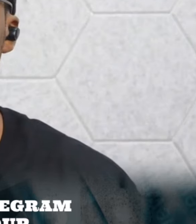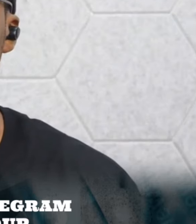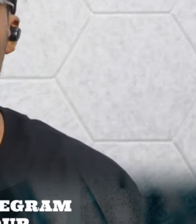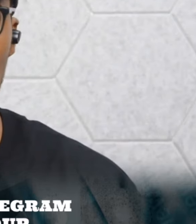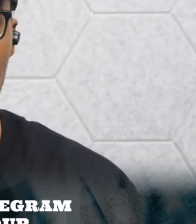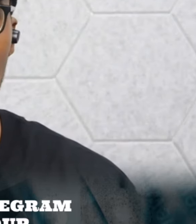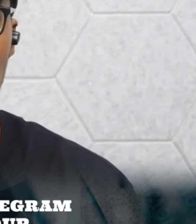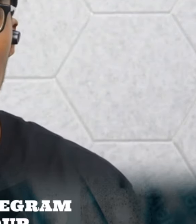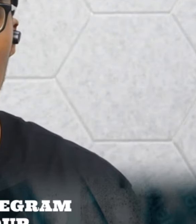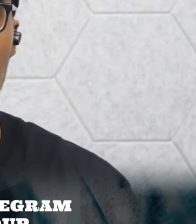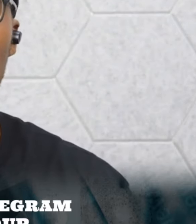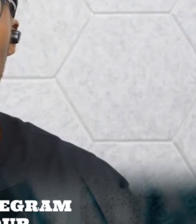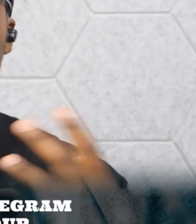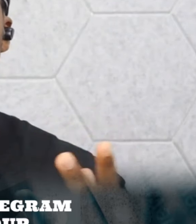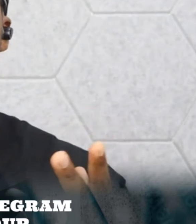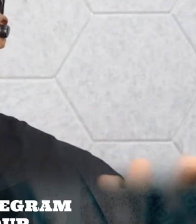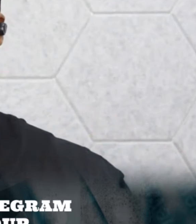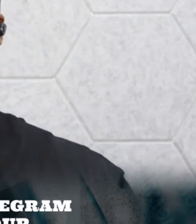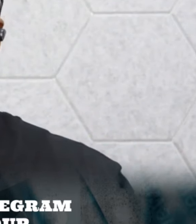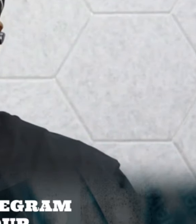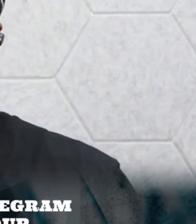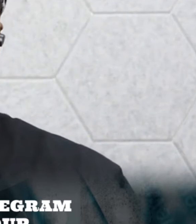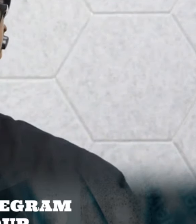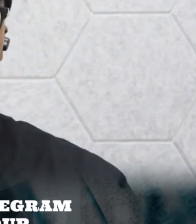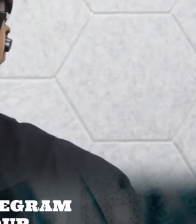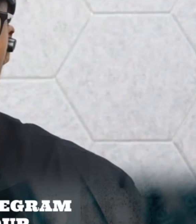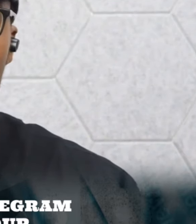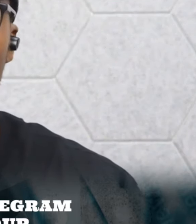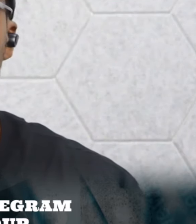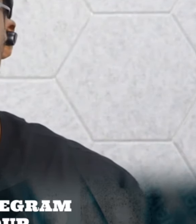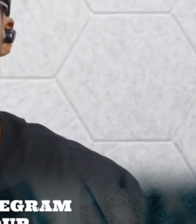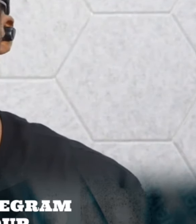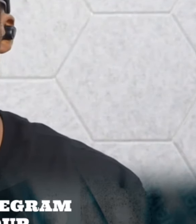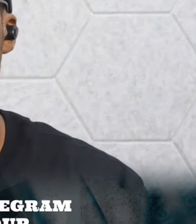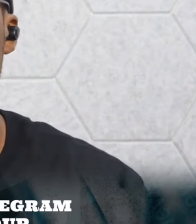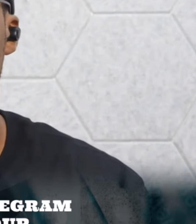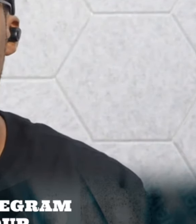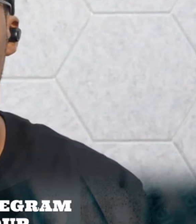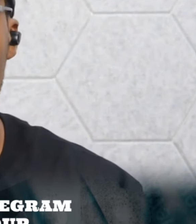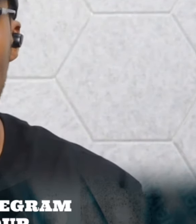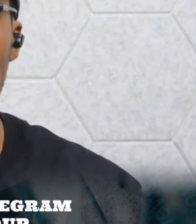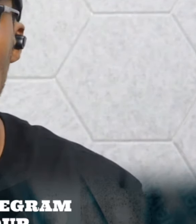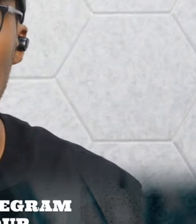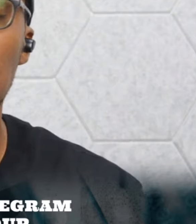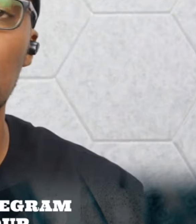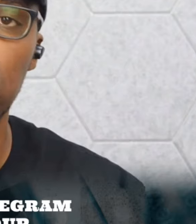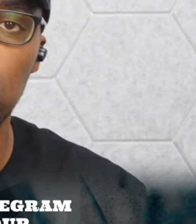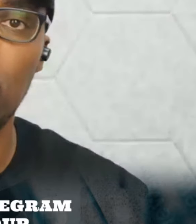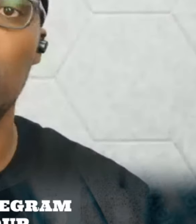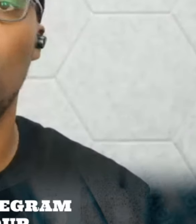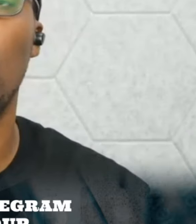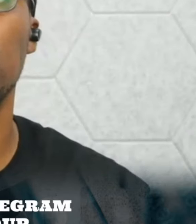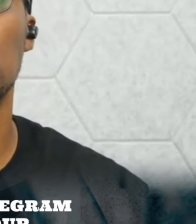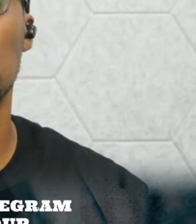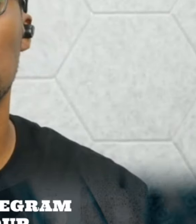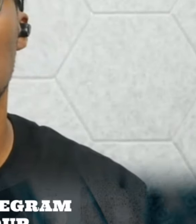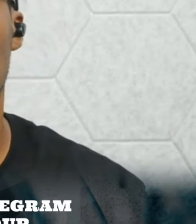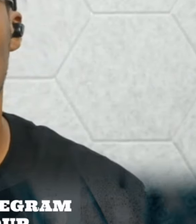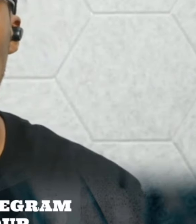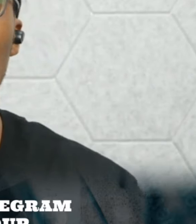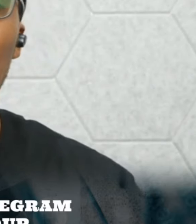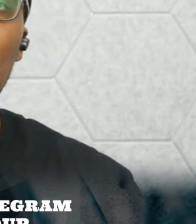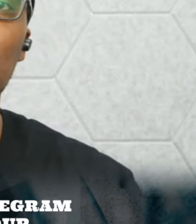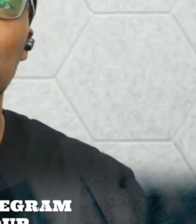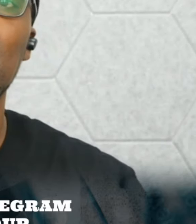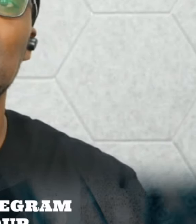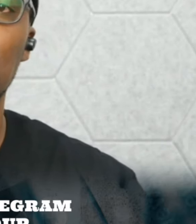you can be notified whenever I release a new video. And lastly, please make sure you share this video out on your social media platforms to your family and friends to inform them on this news and